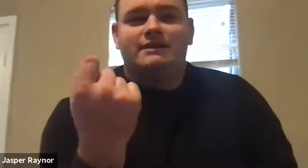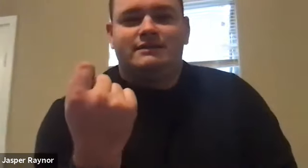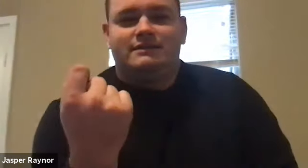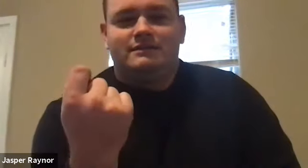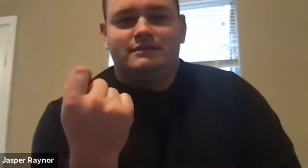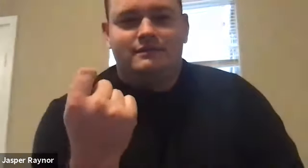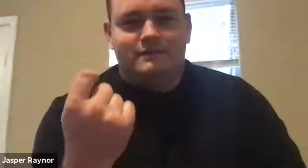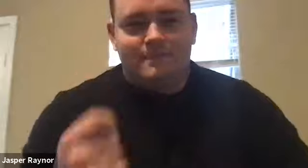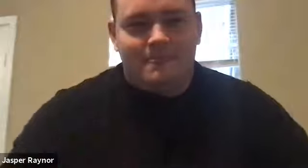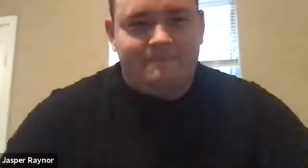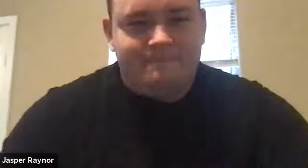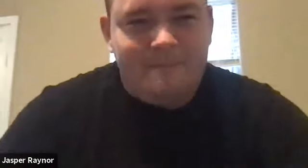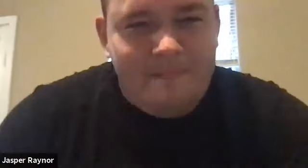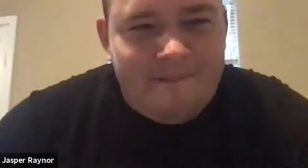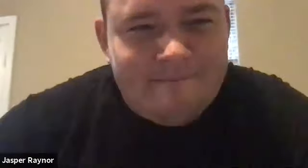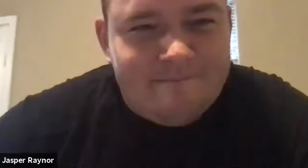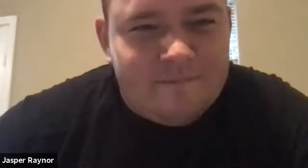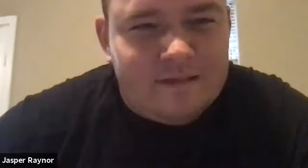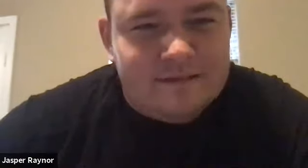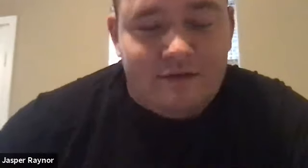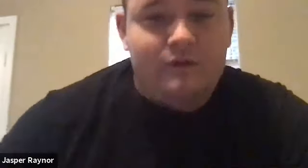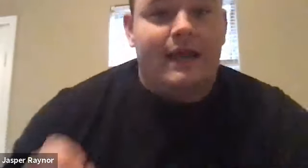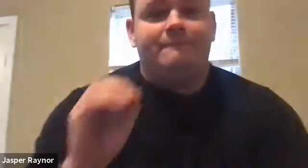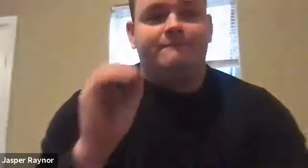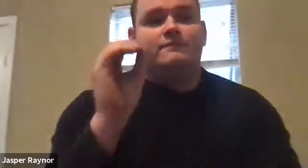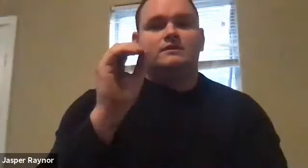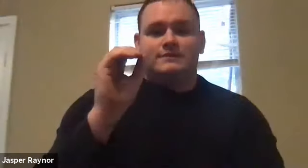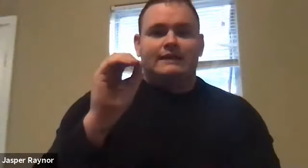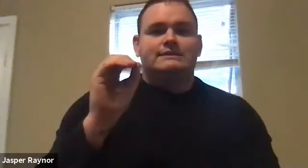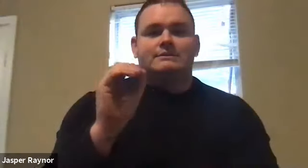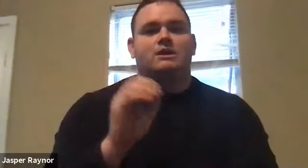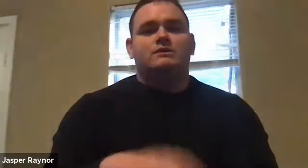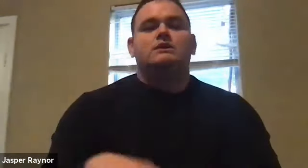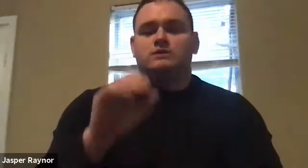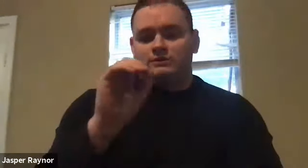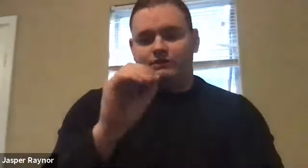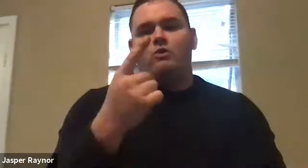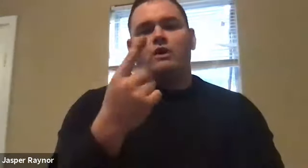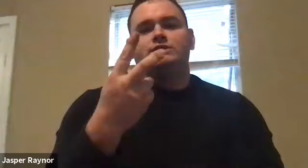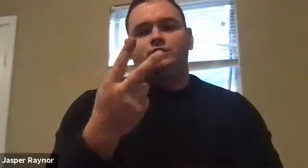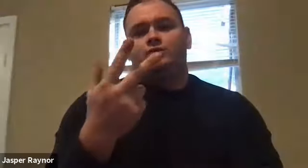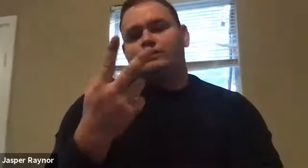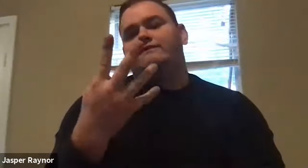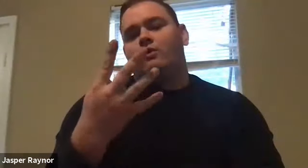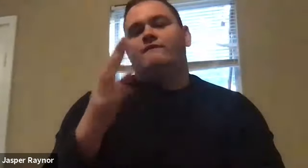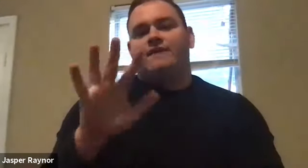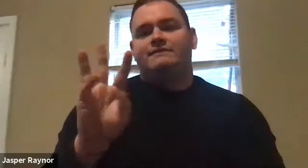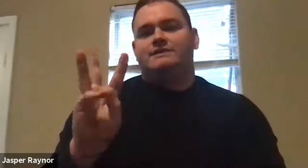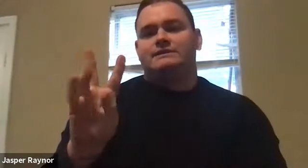as O? We didn't go over 0 last week. Is 0 the same as yeah. O? Yeah, okay. Same as O. So 0, 1, 2, 3, 4, 5, 6, 7,